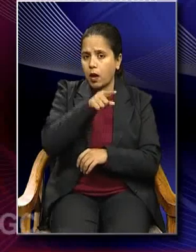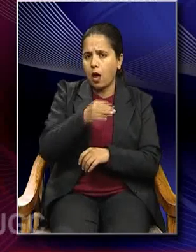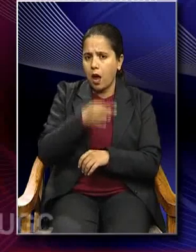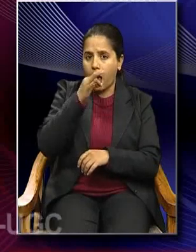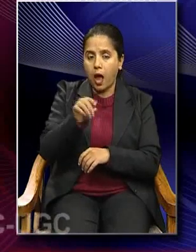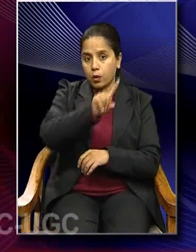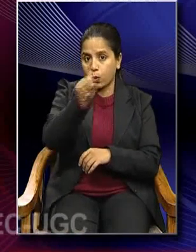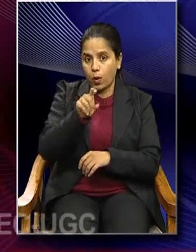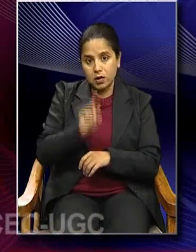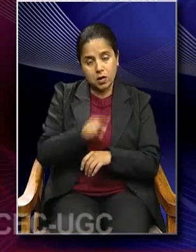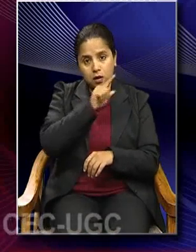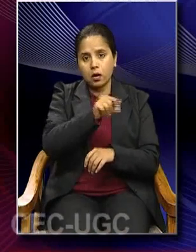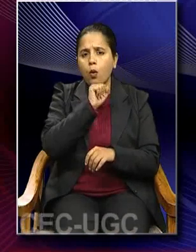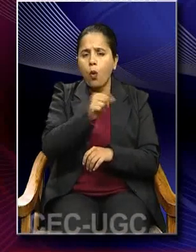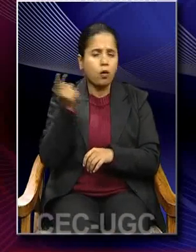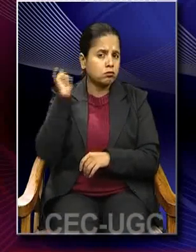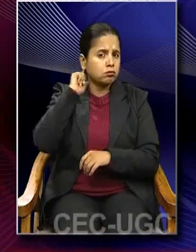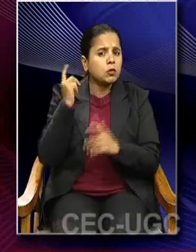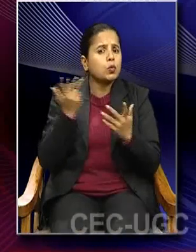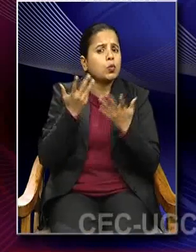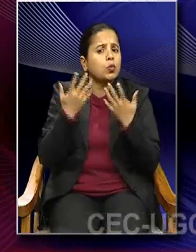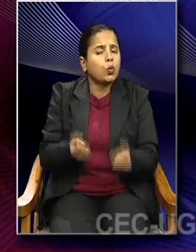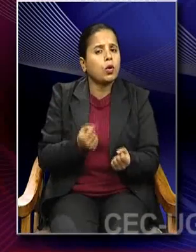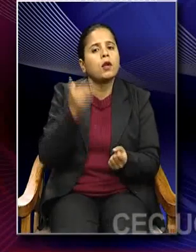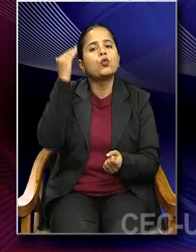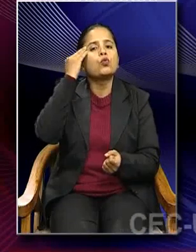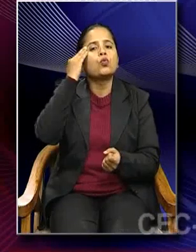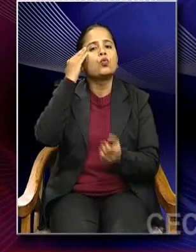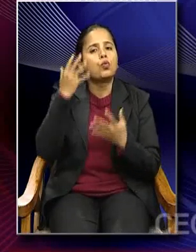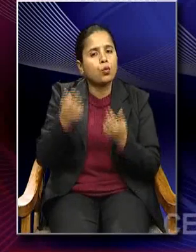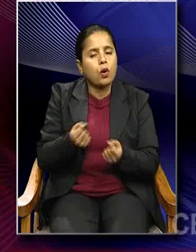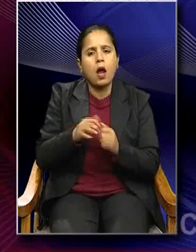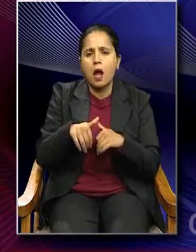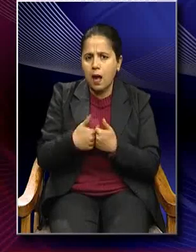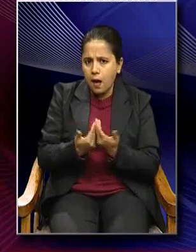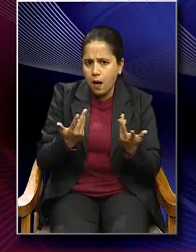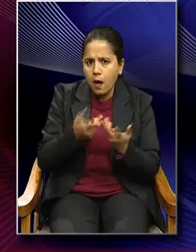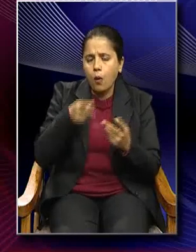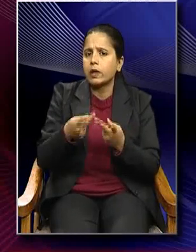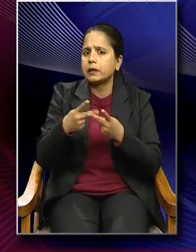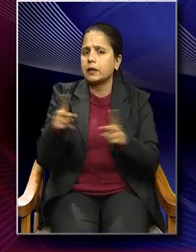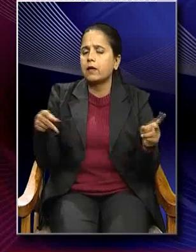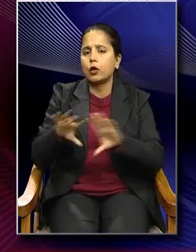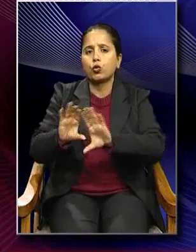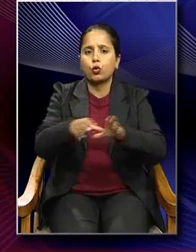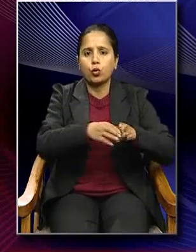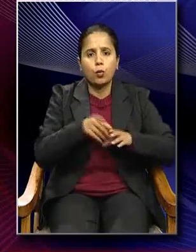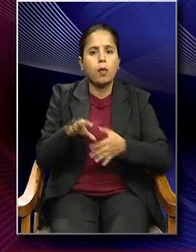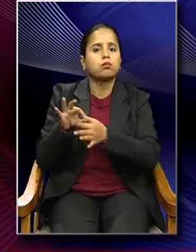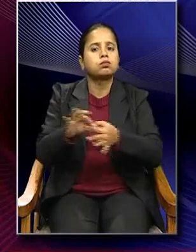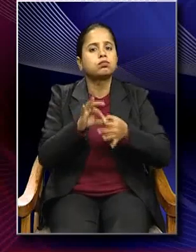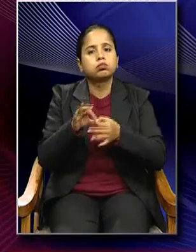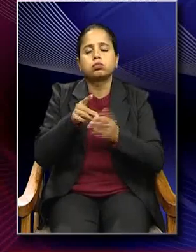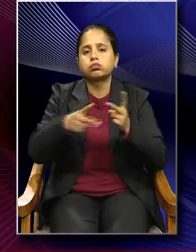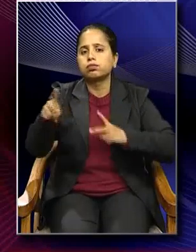a question, the intention is to know how different groups are related to